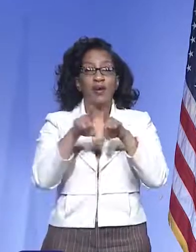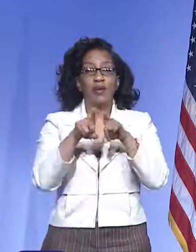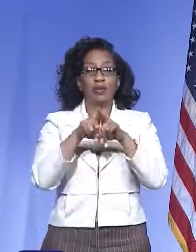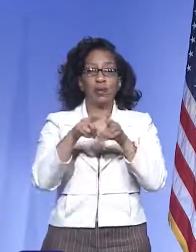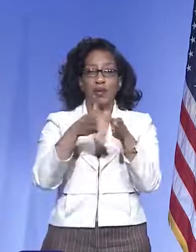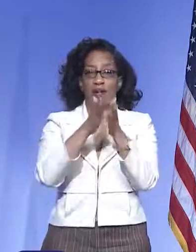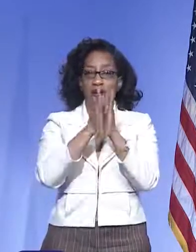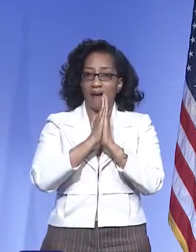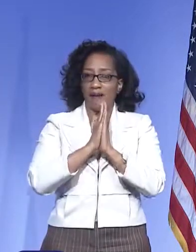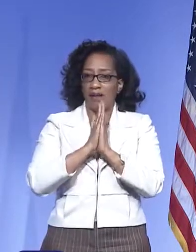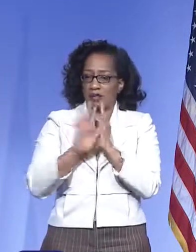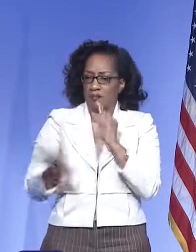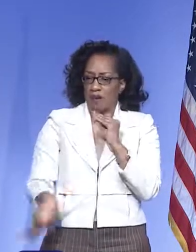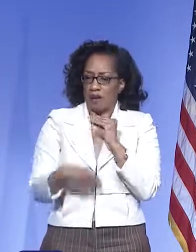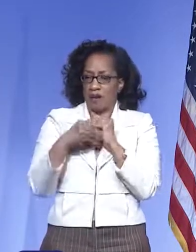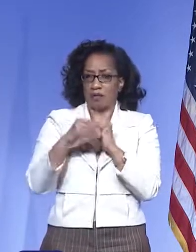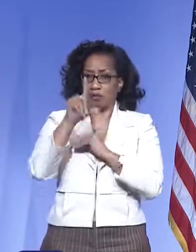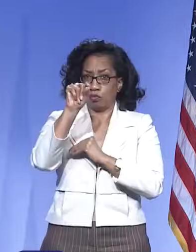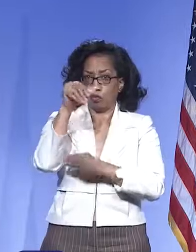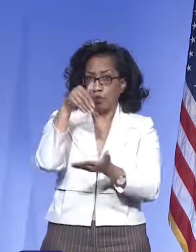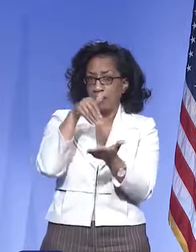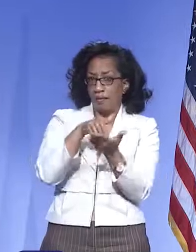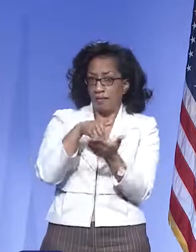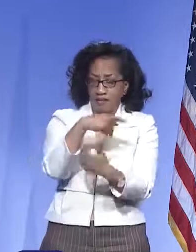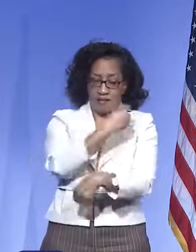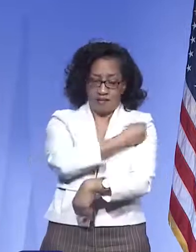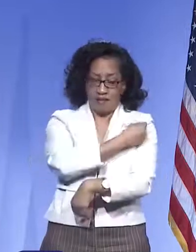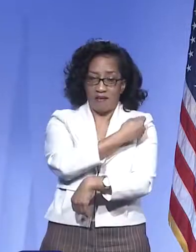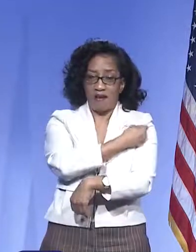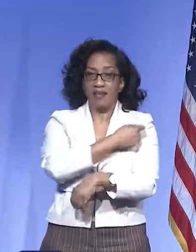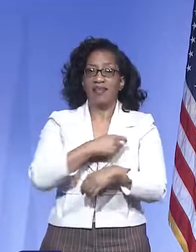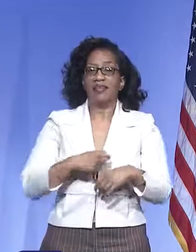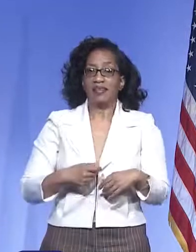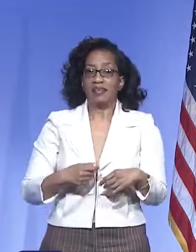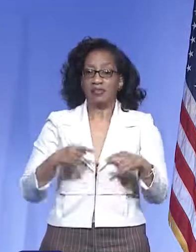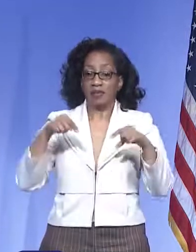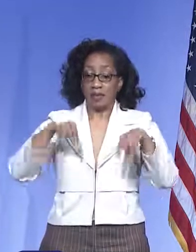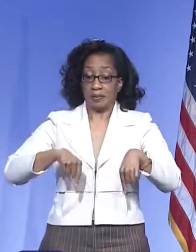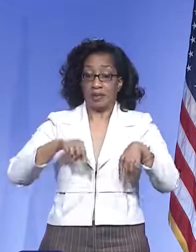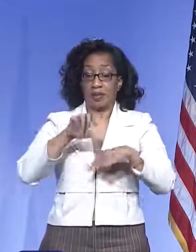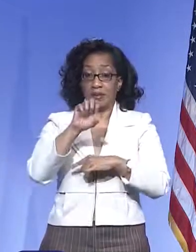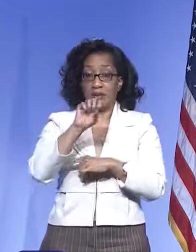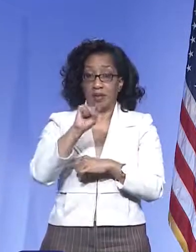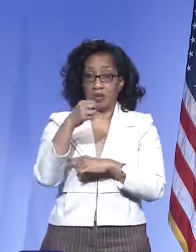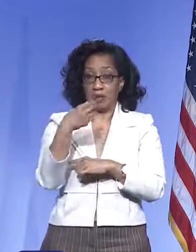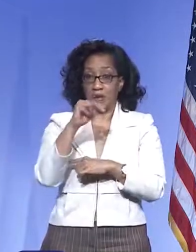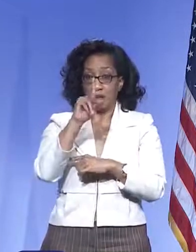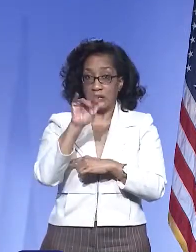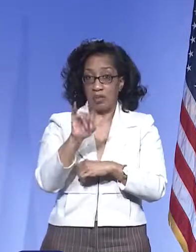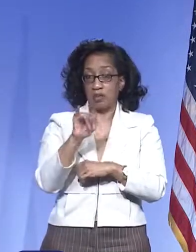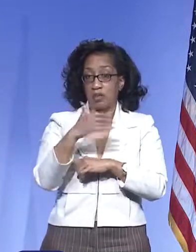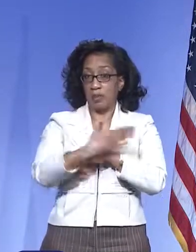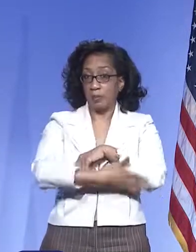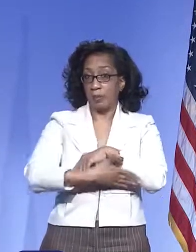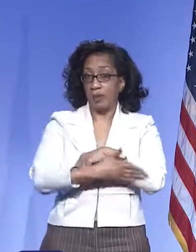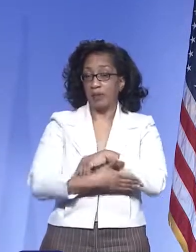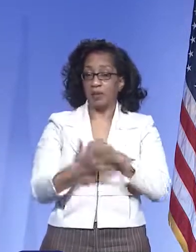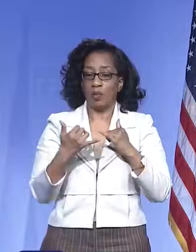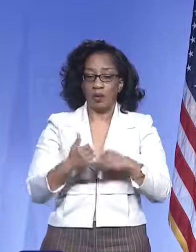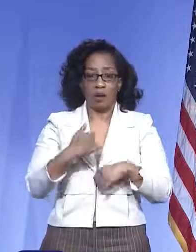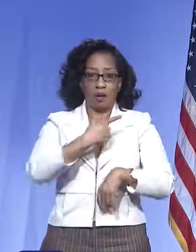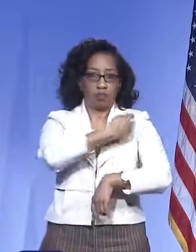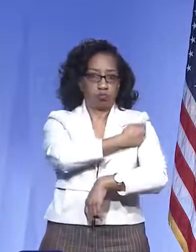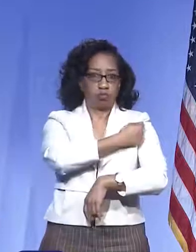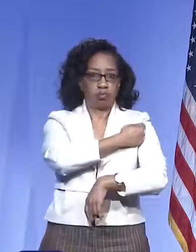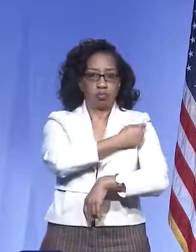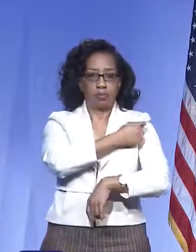an extra 20,000 vaccines here in Shelby County. The pace that we are on, we